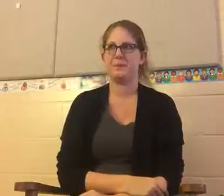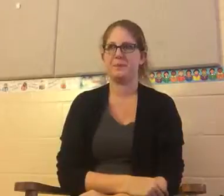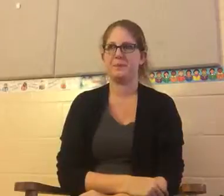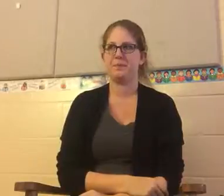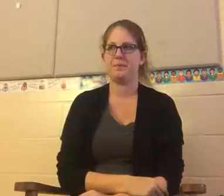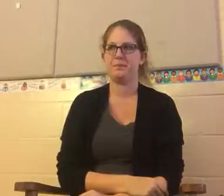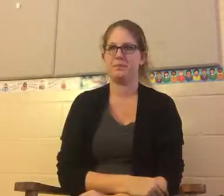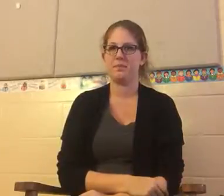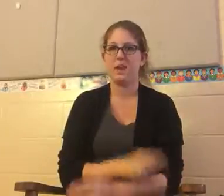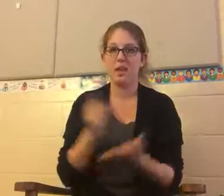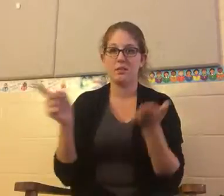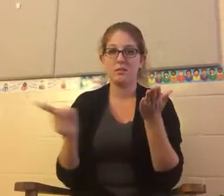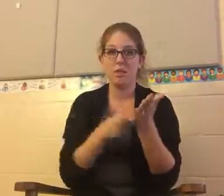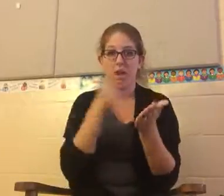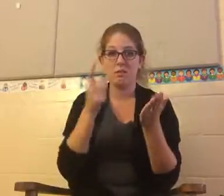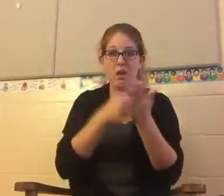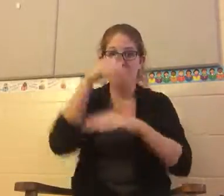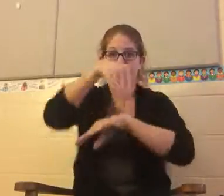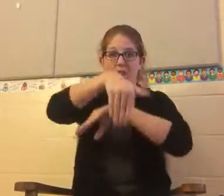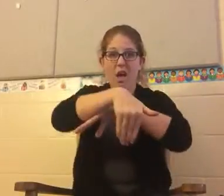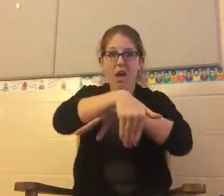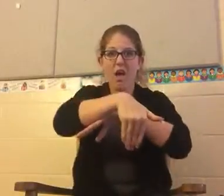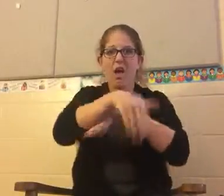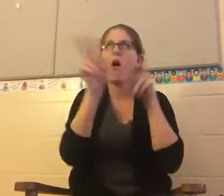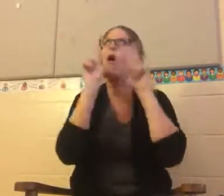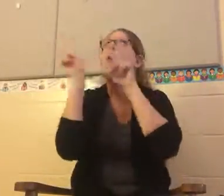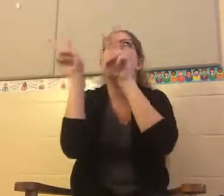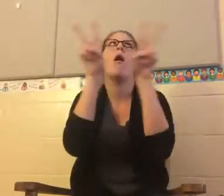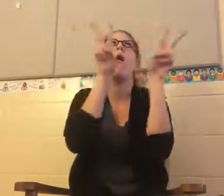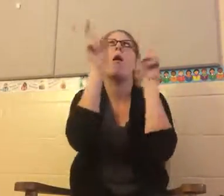On other nights, it looks like there is no moon at all.